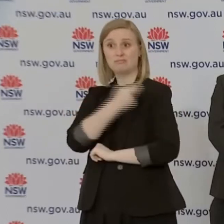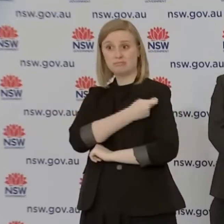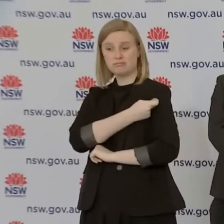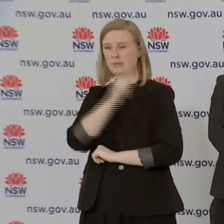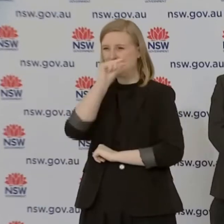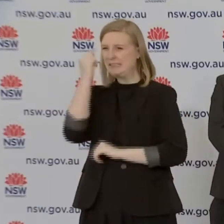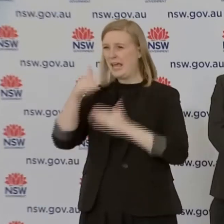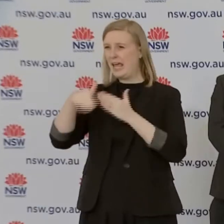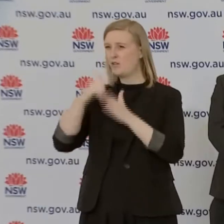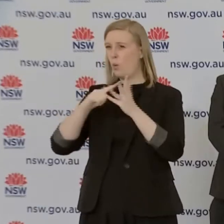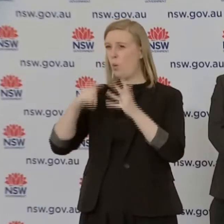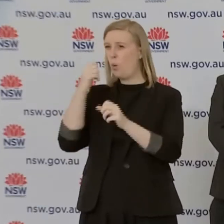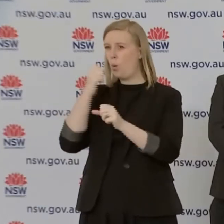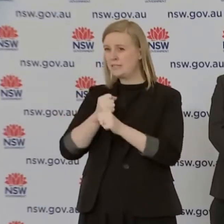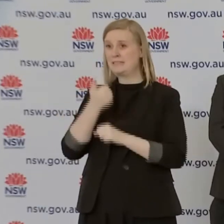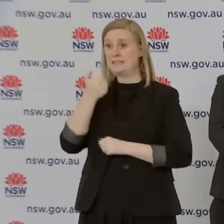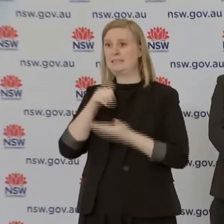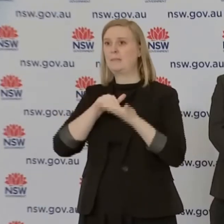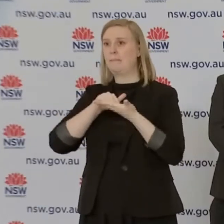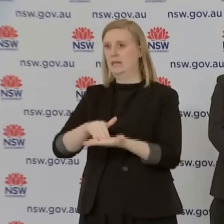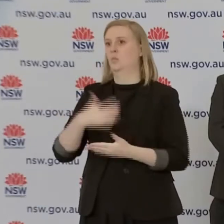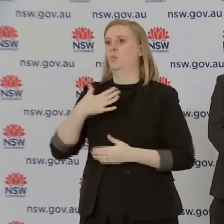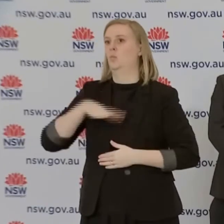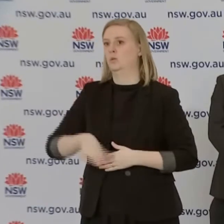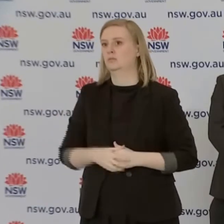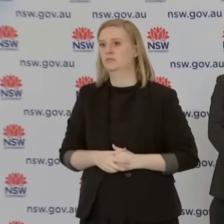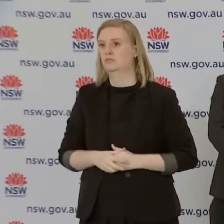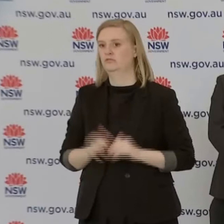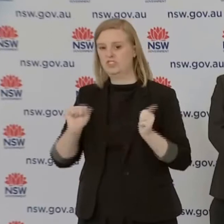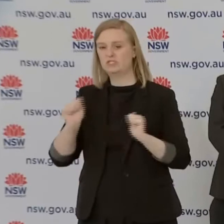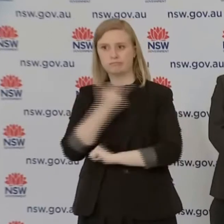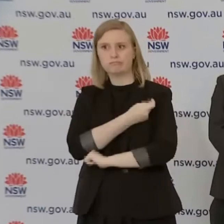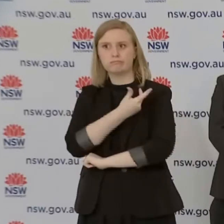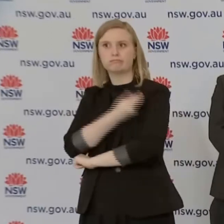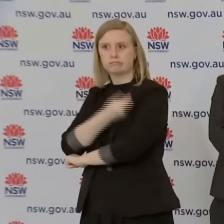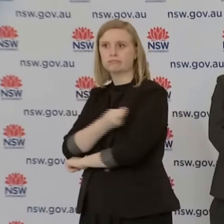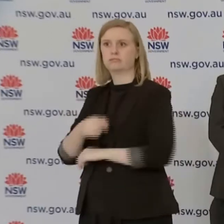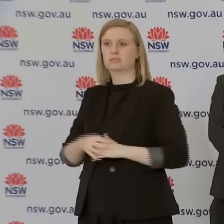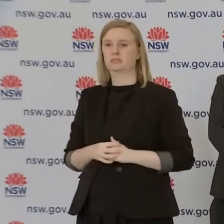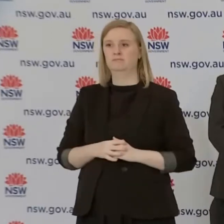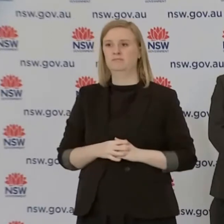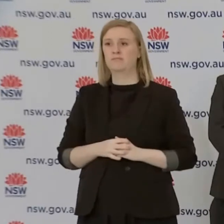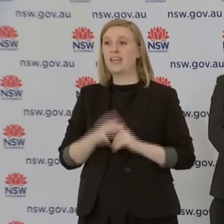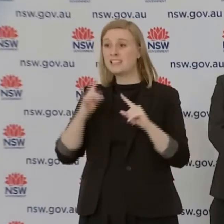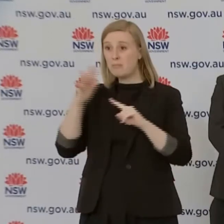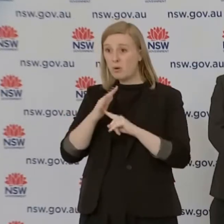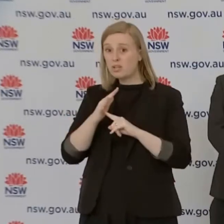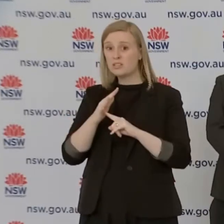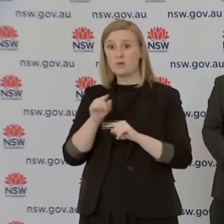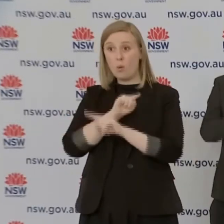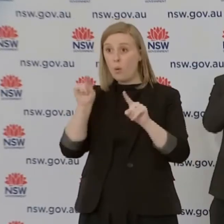It's really important for us to have the tools available to us so that we can consider what life looks like beyond